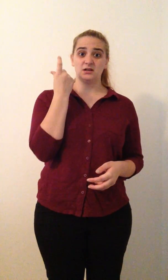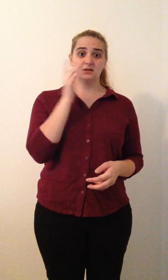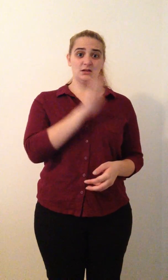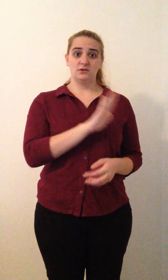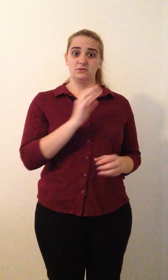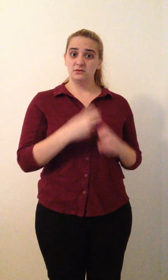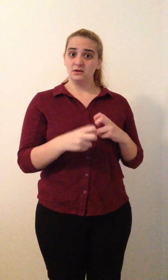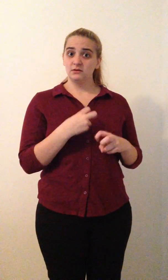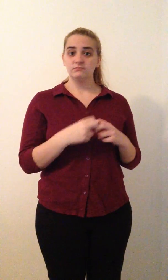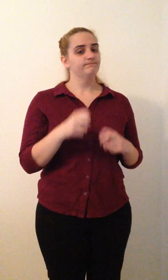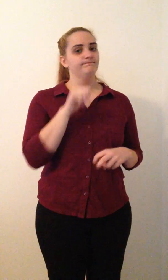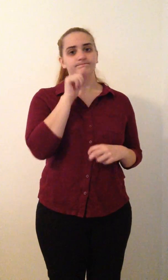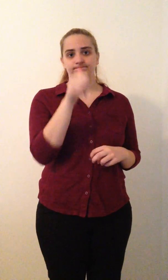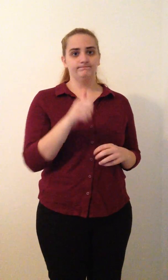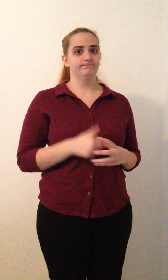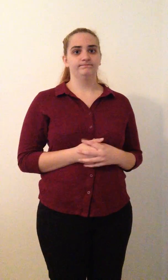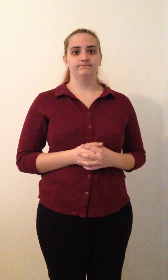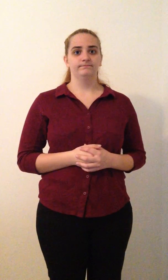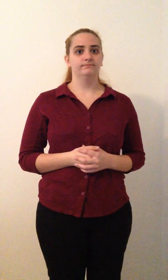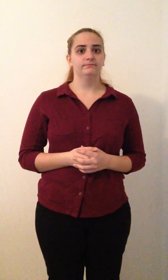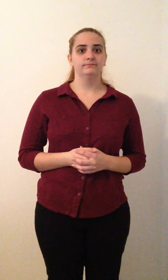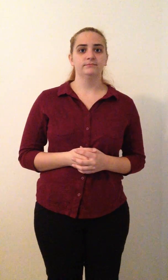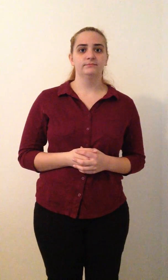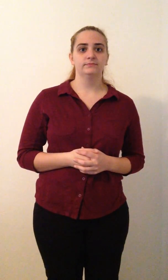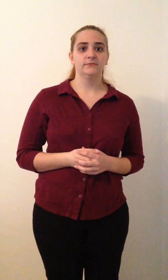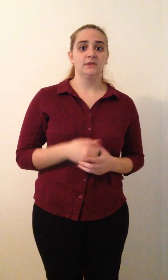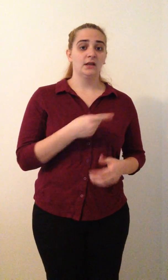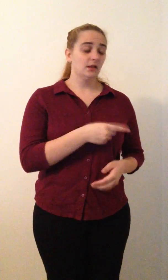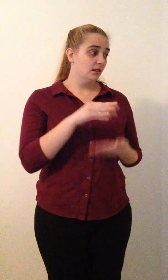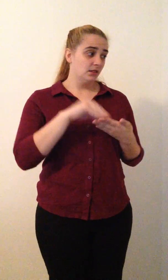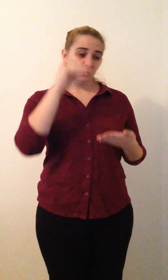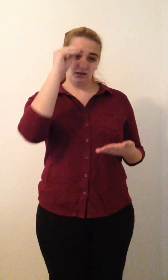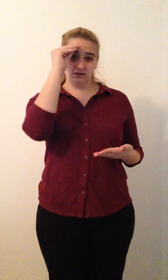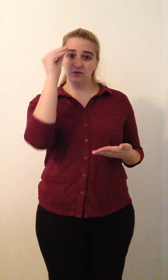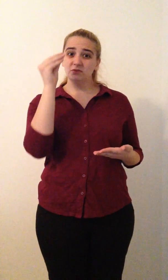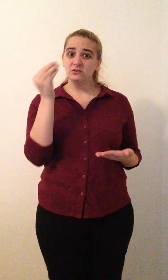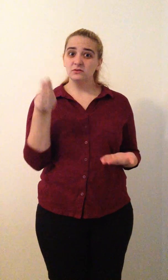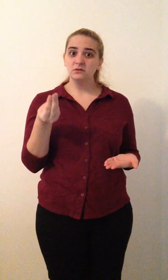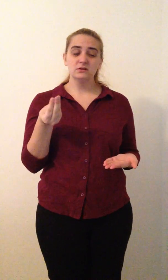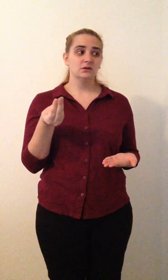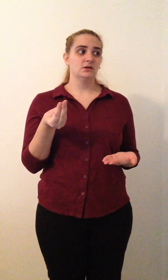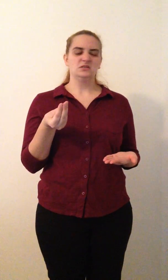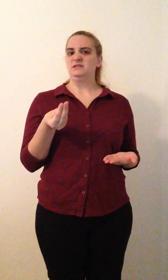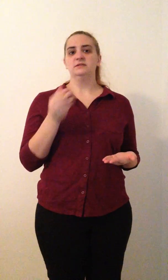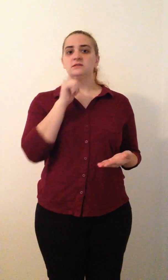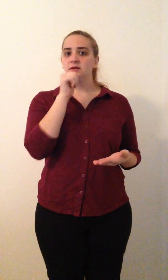they're at risk. They're not going to learn because they're in denial about things. Obviously, there